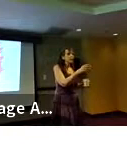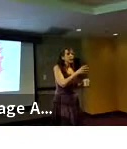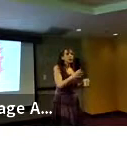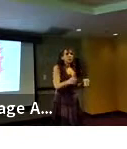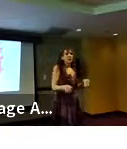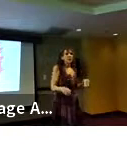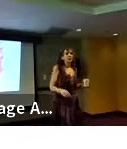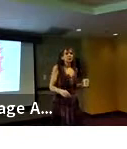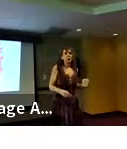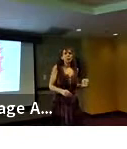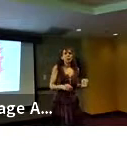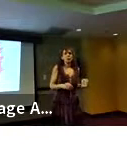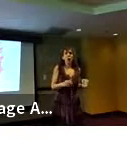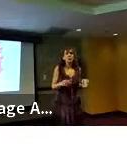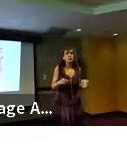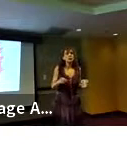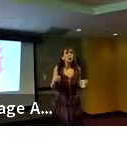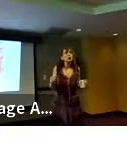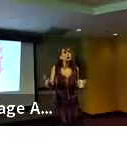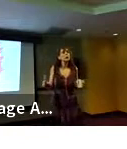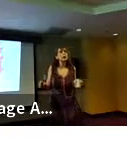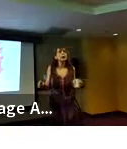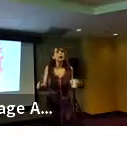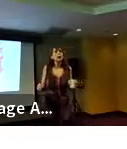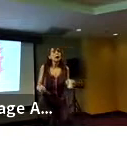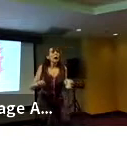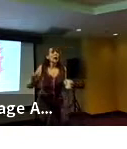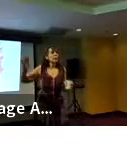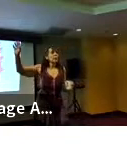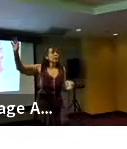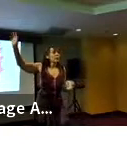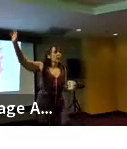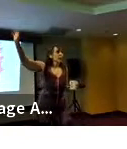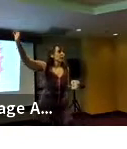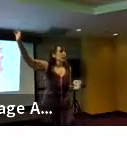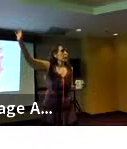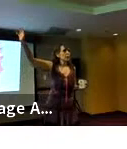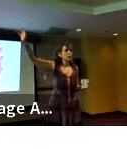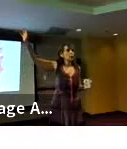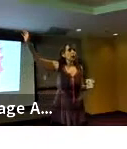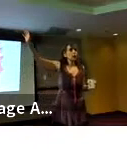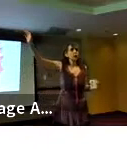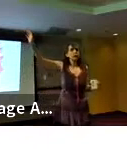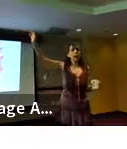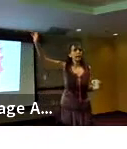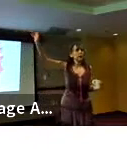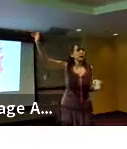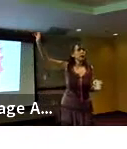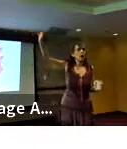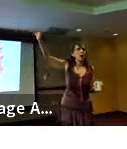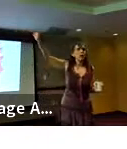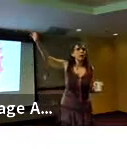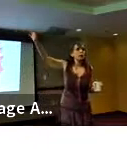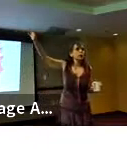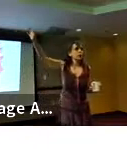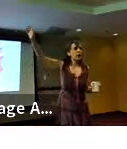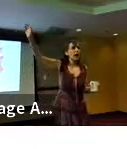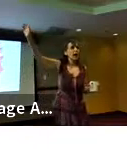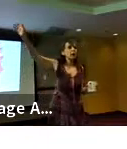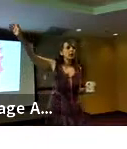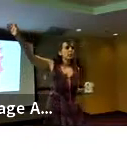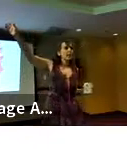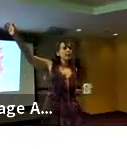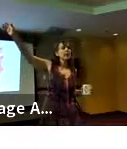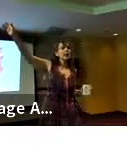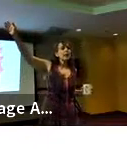here is familiar with a man named Dr. Robert Sapolsky, anybody familiar with his work? You can find his stuff all over